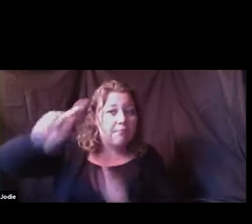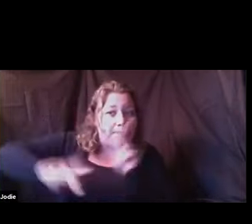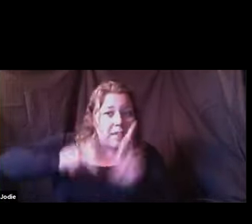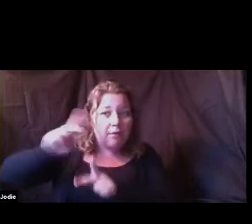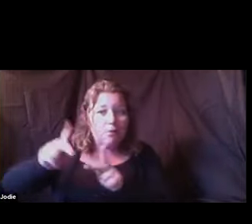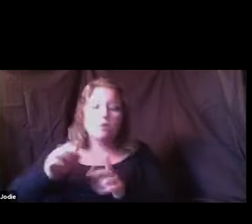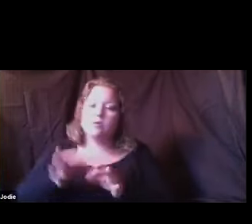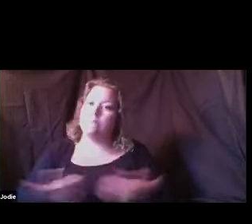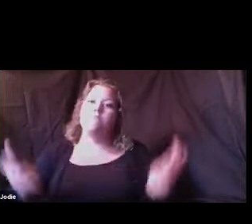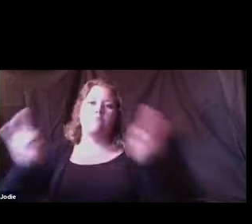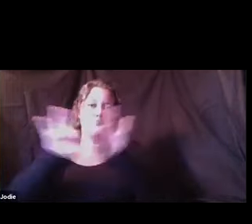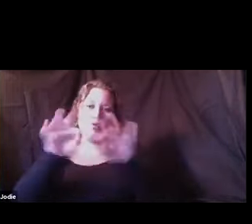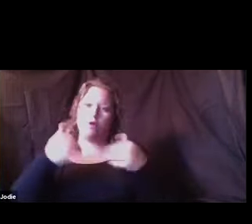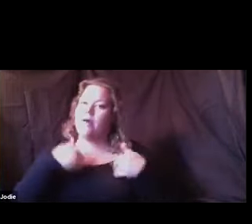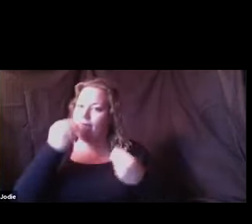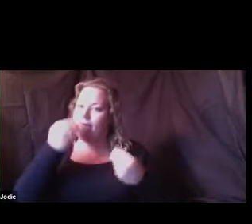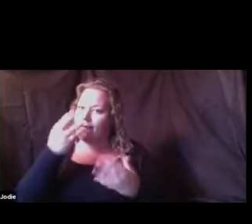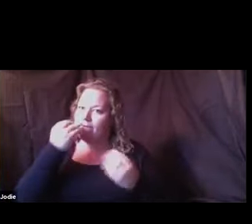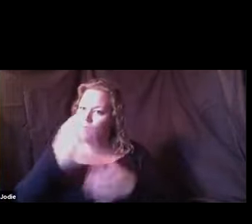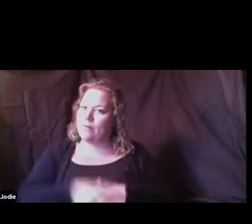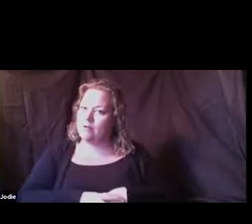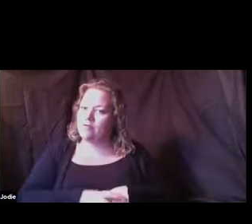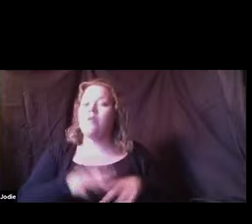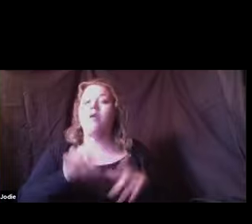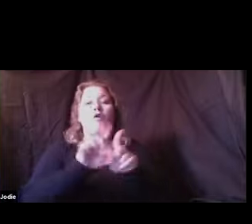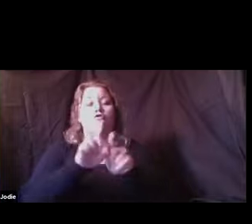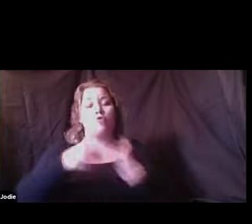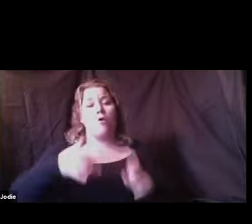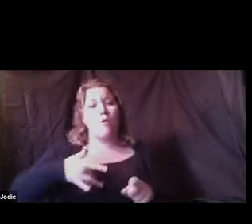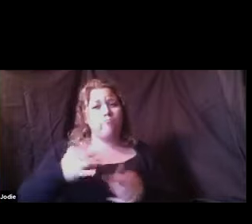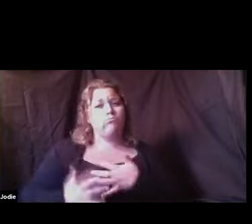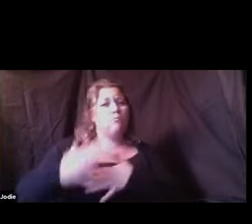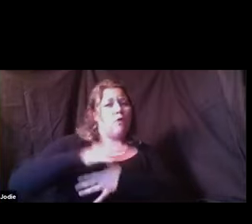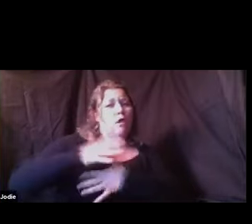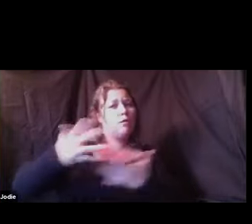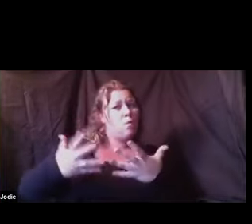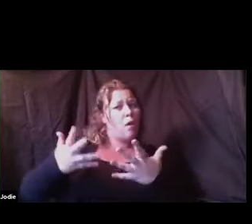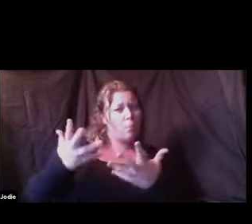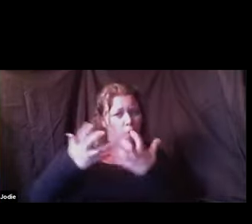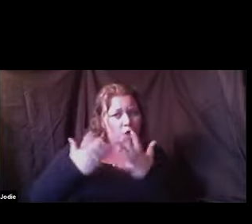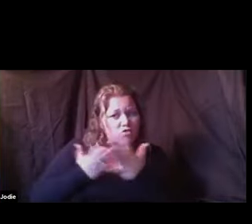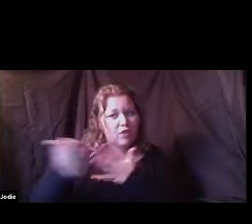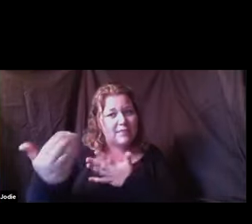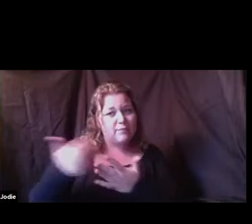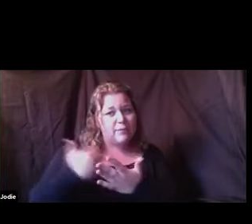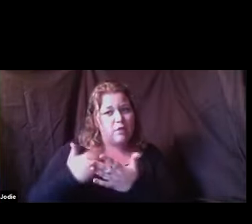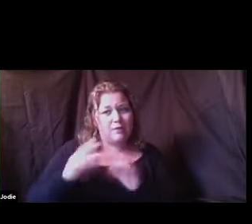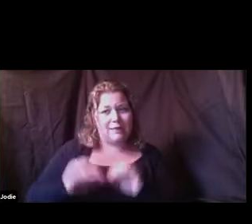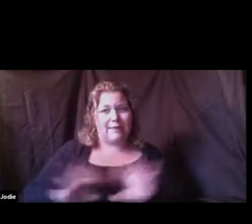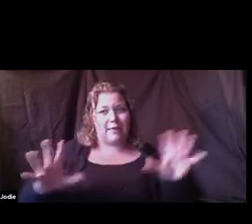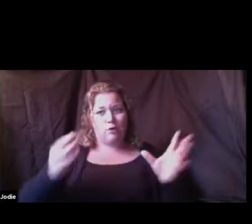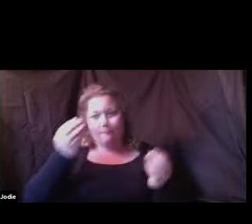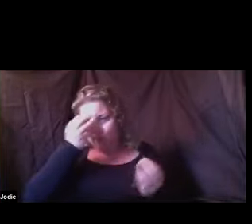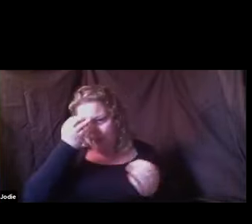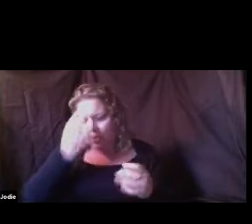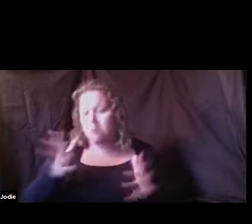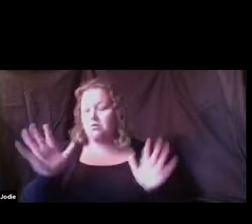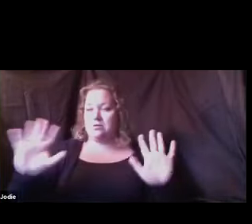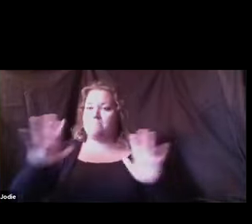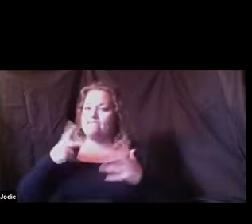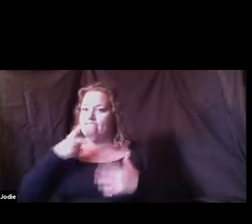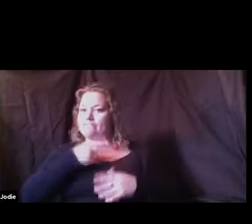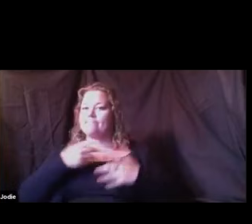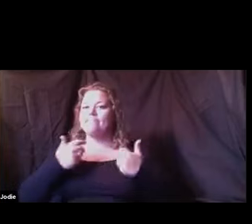decisions. And again, transparency is really important to us at the health department. So with that, I will stop talking and ask